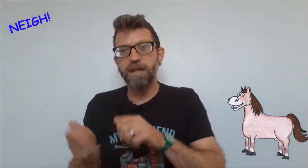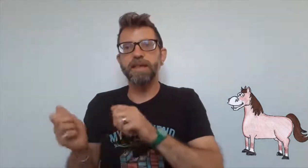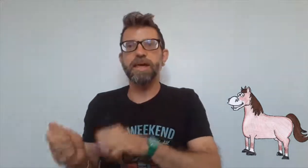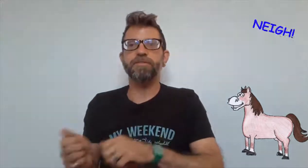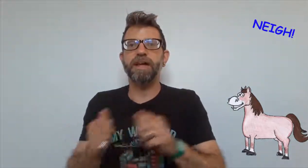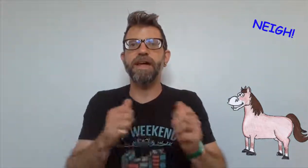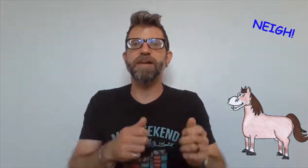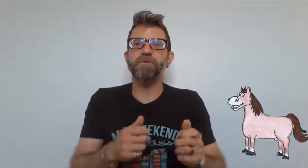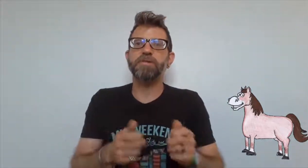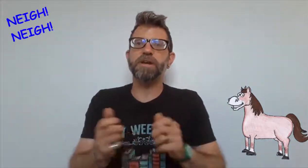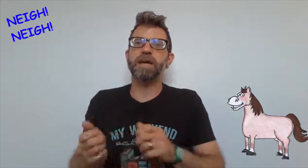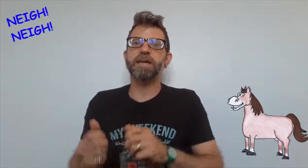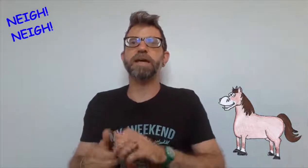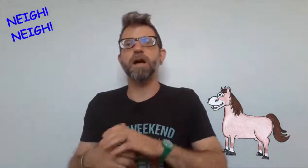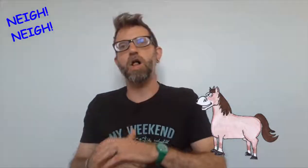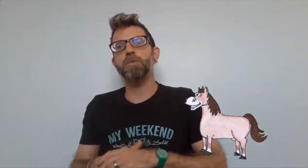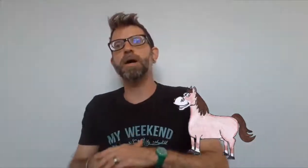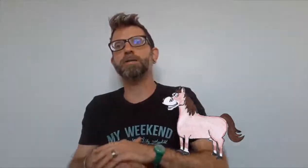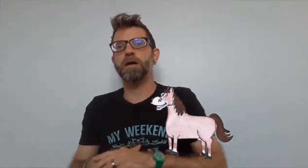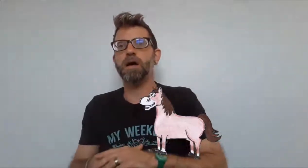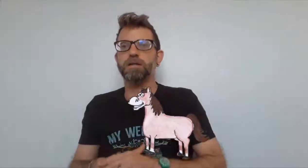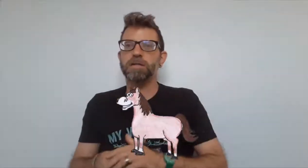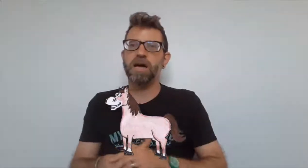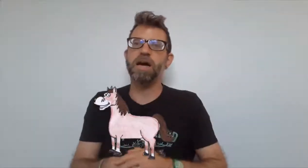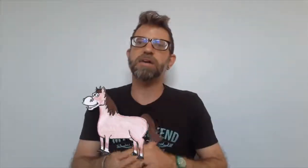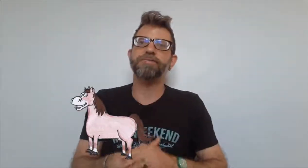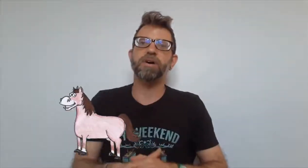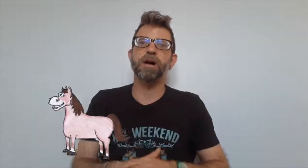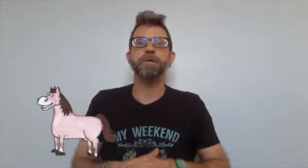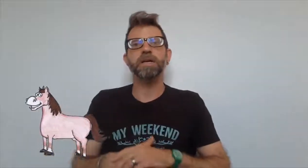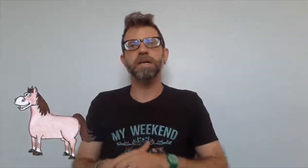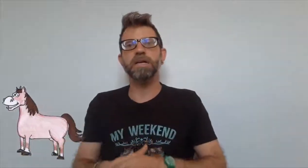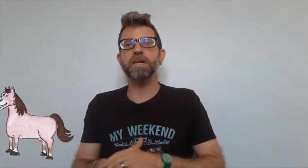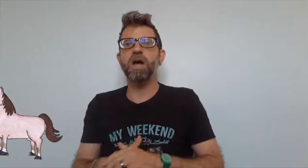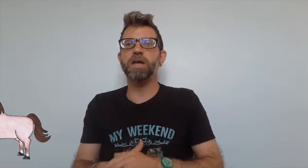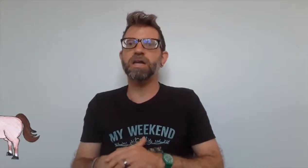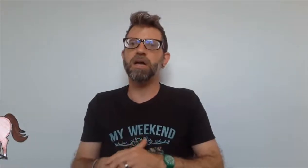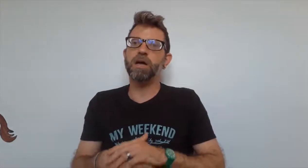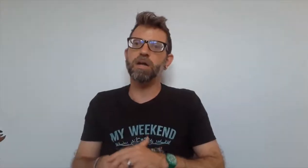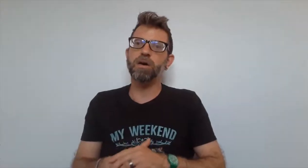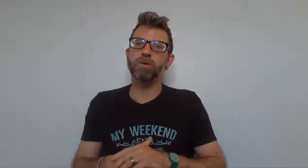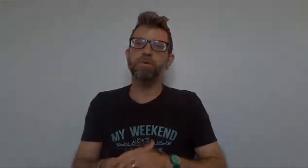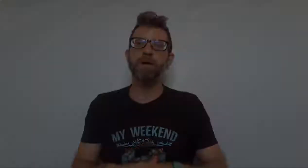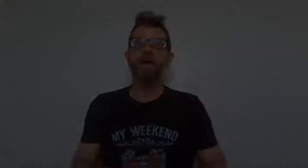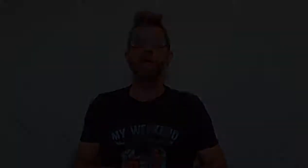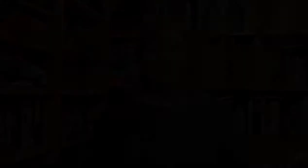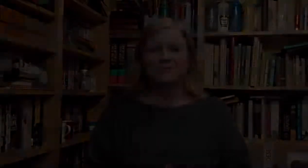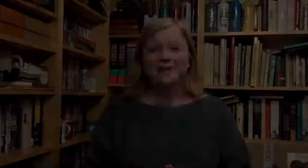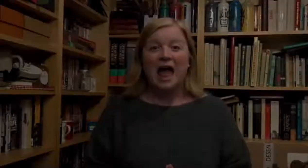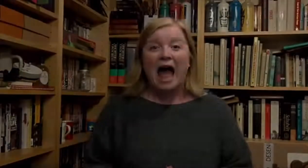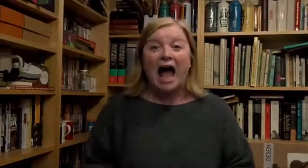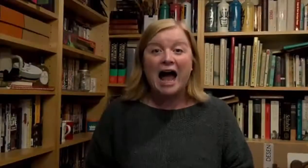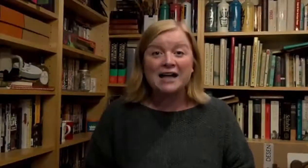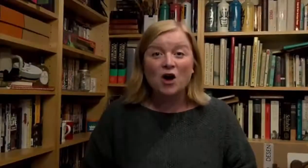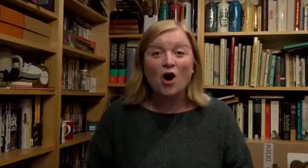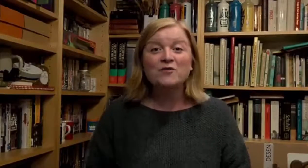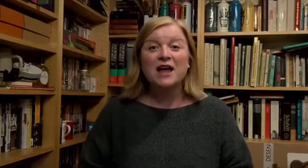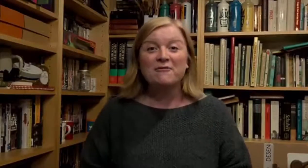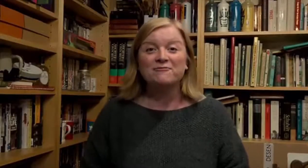there a nay, everywhere a nay nay. Old MacDonald had a farm, E-I-E-I-O. And on that farm